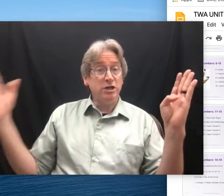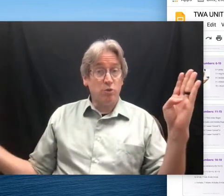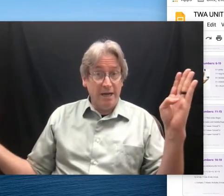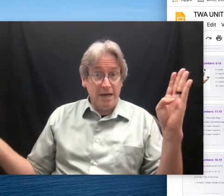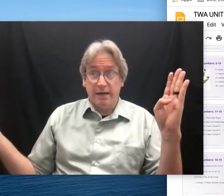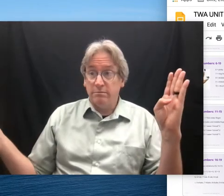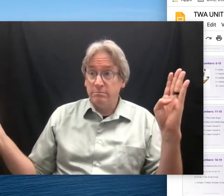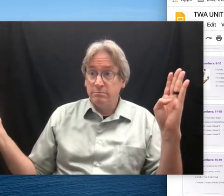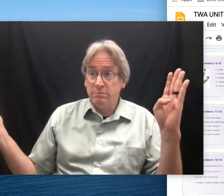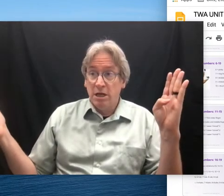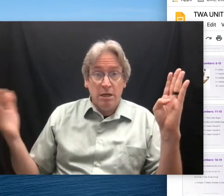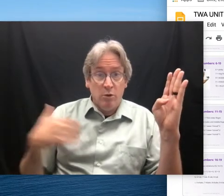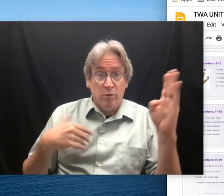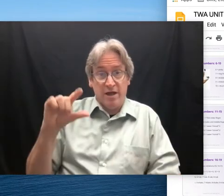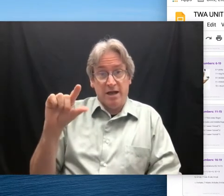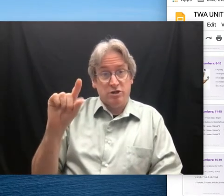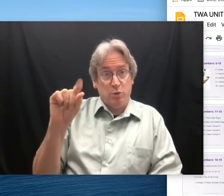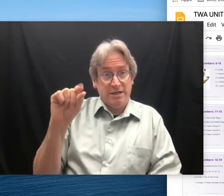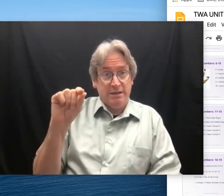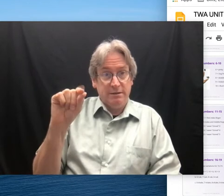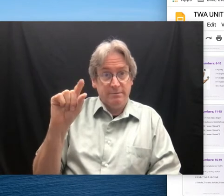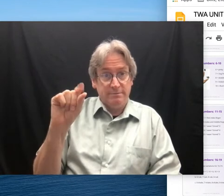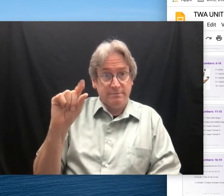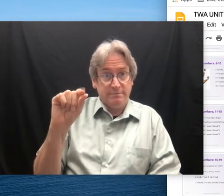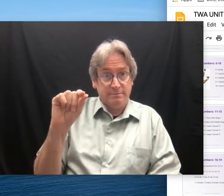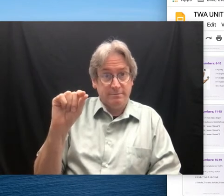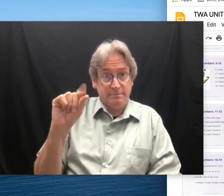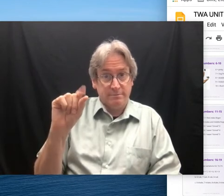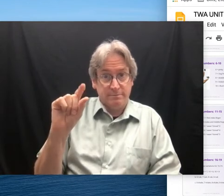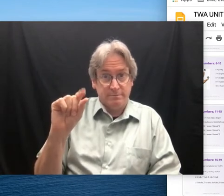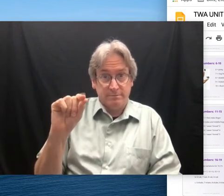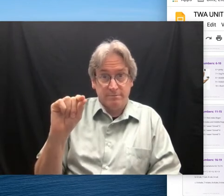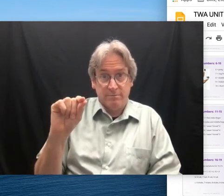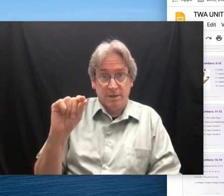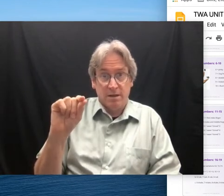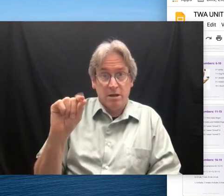20 to 29. We've got 20,